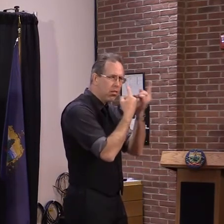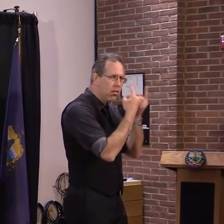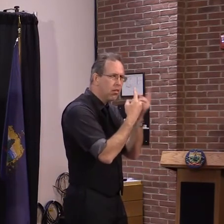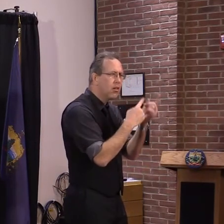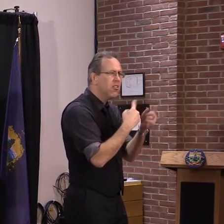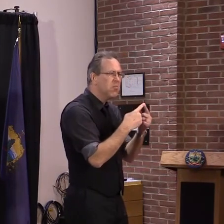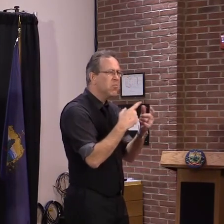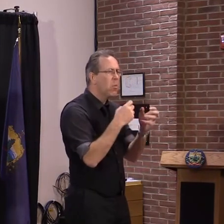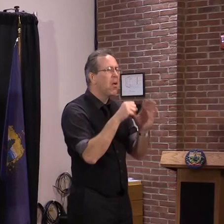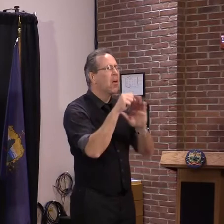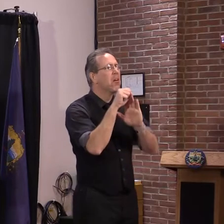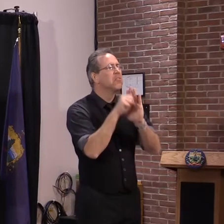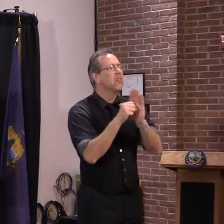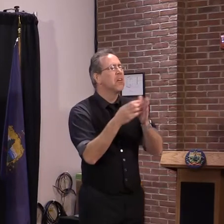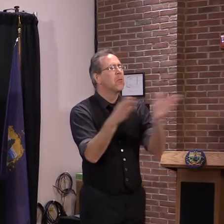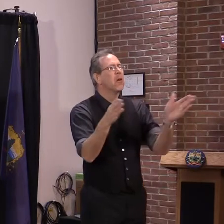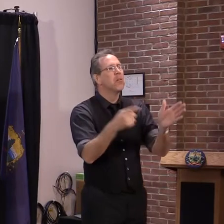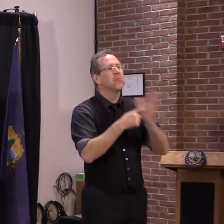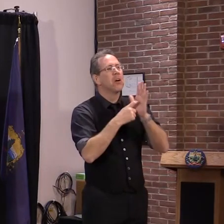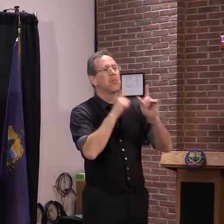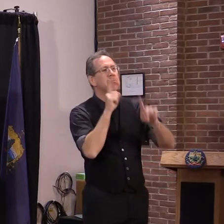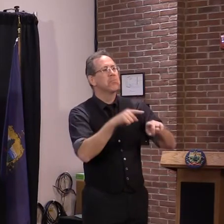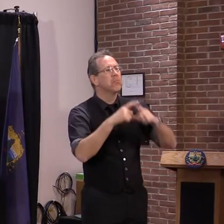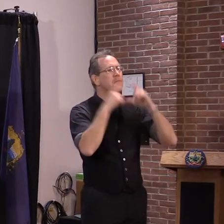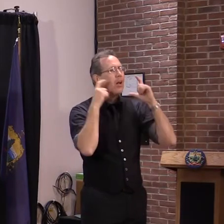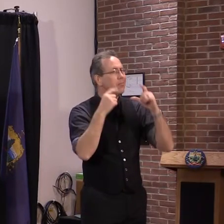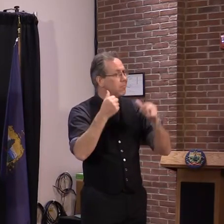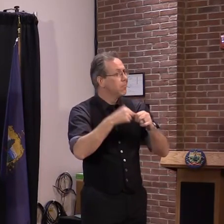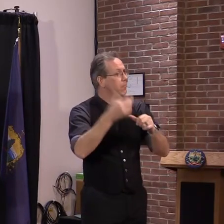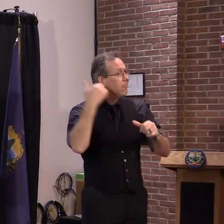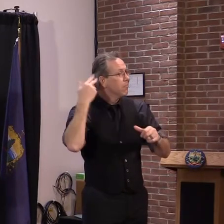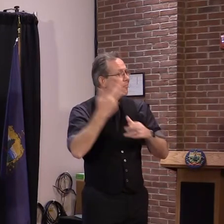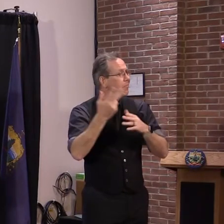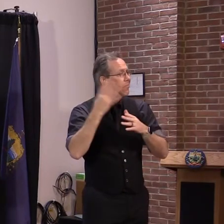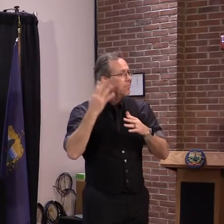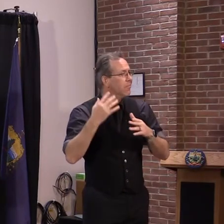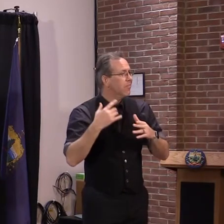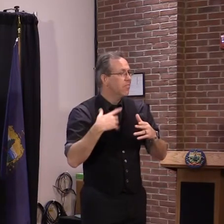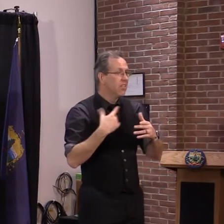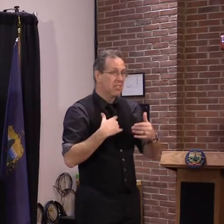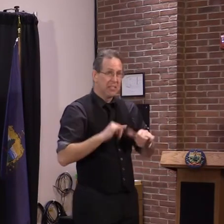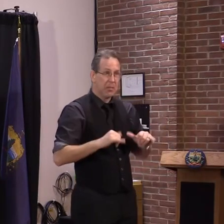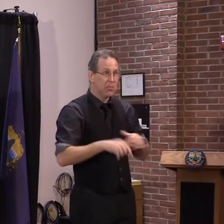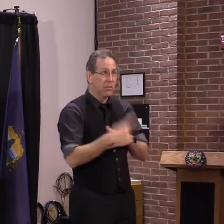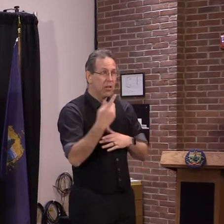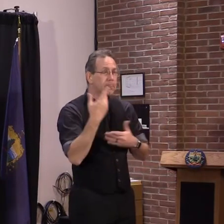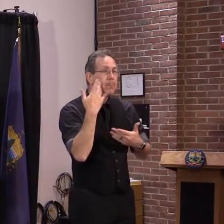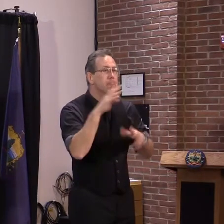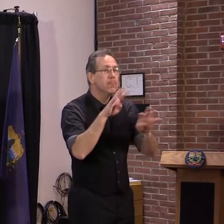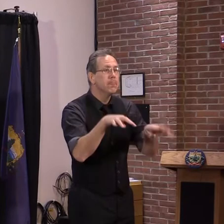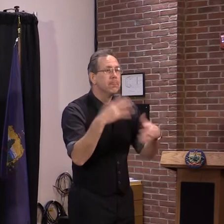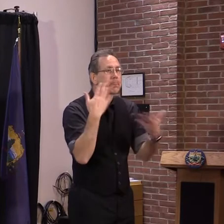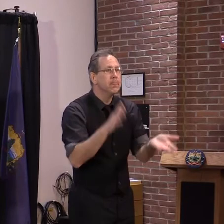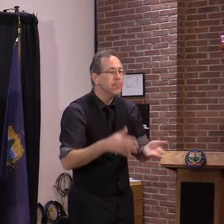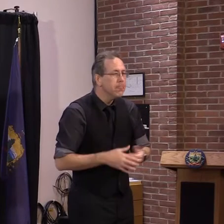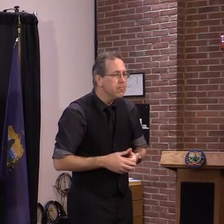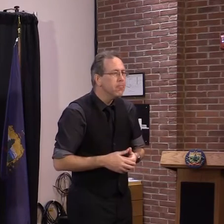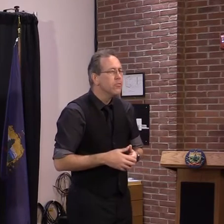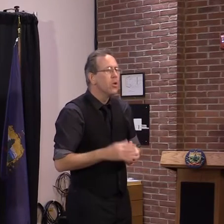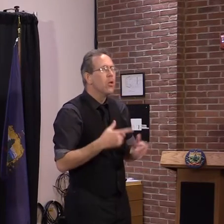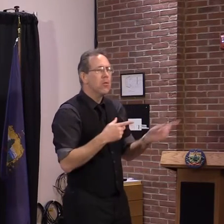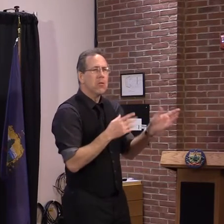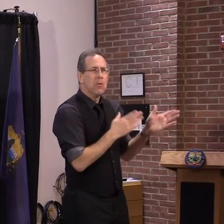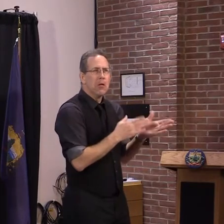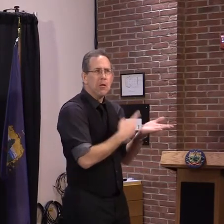mandate. I'm not sure that they'd feel the same way today that they did 3 or 4 weeks ago, but they were prepared to